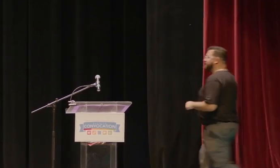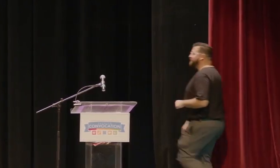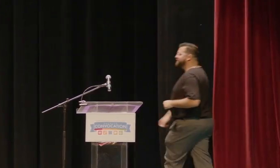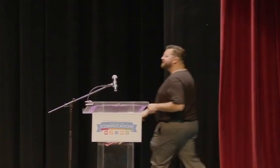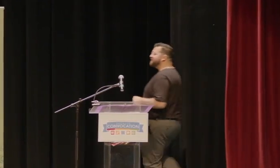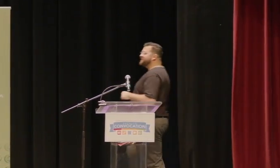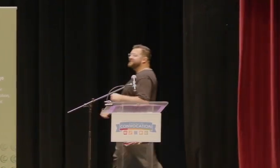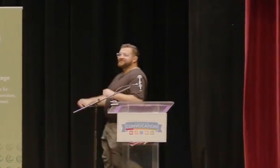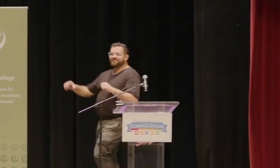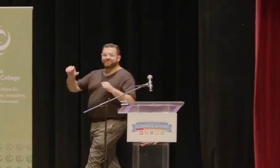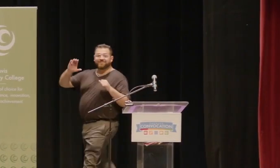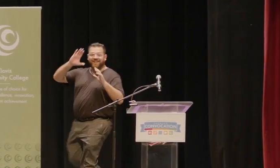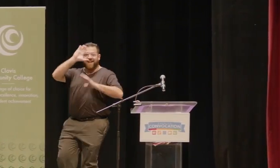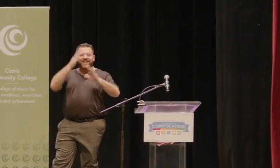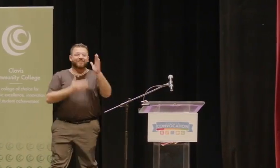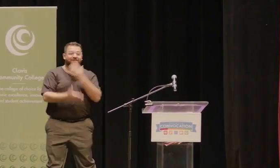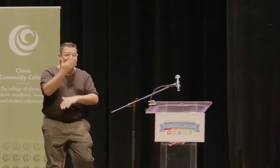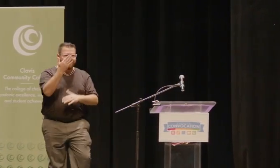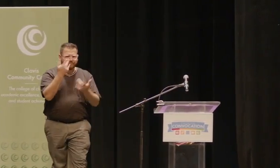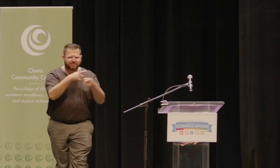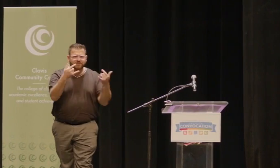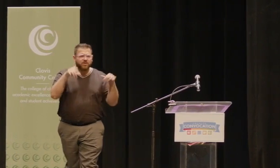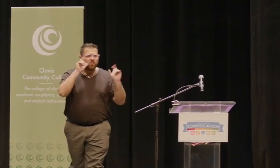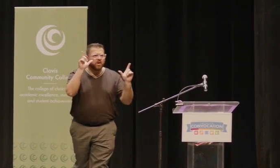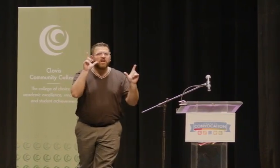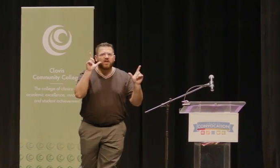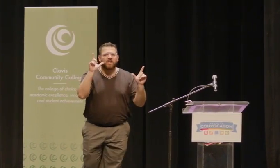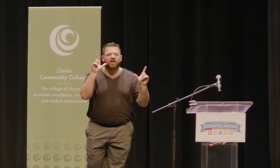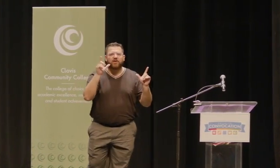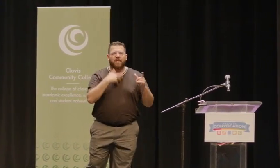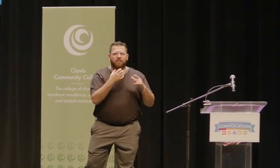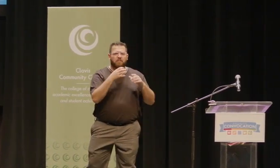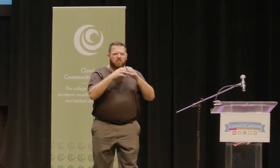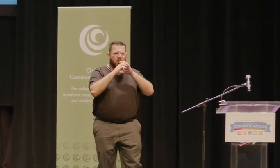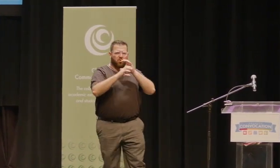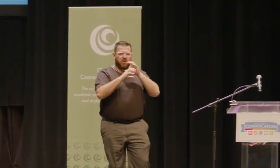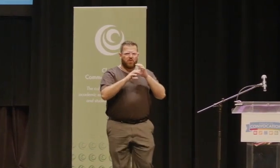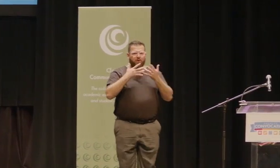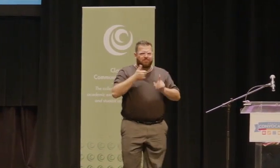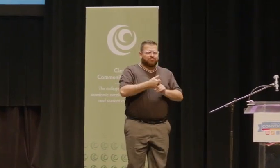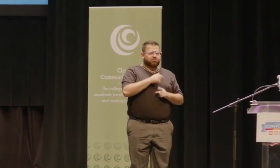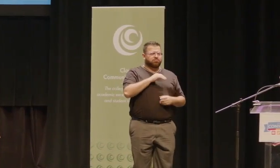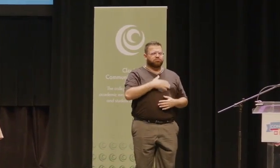Hi, good morning. Is everyone still awake? Or are the burritos really hitting at this